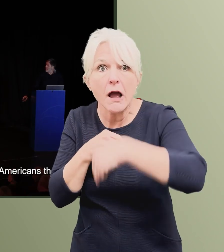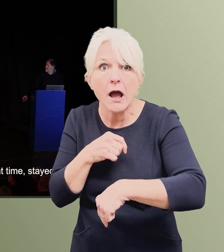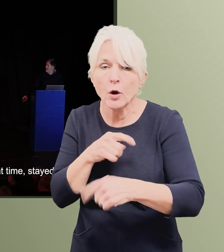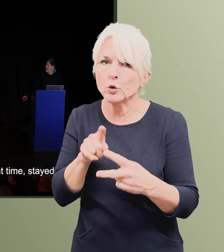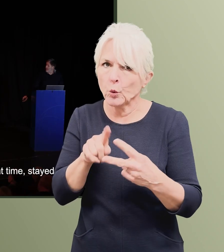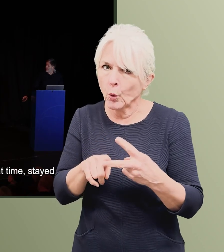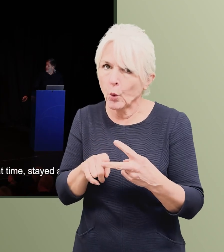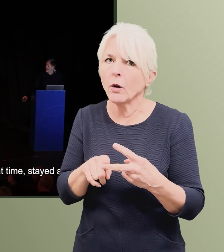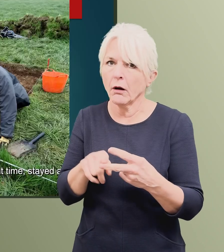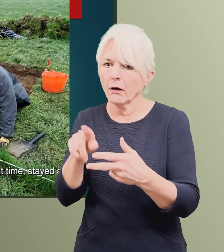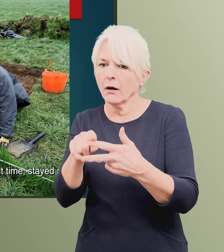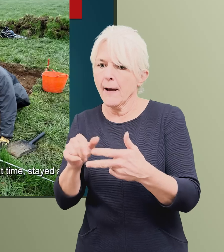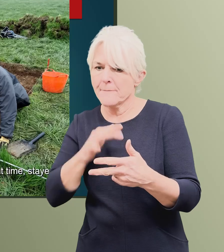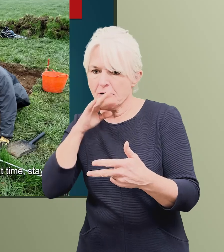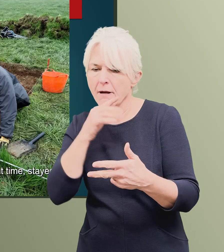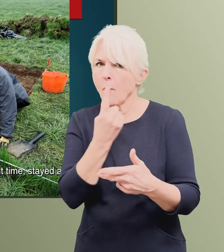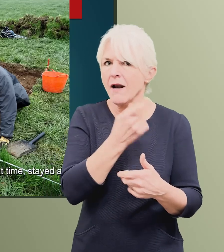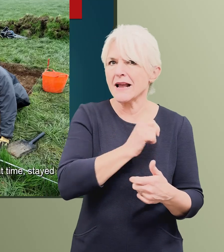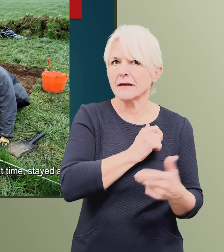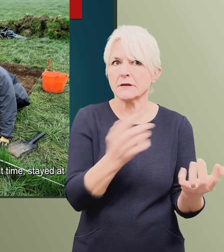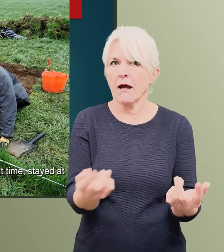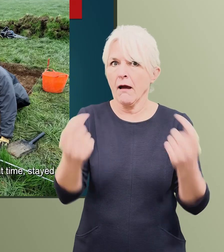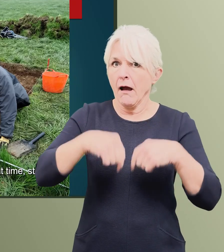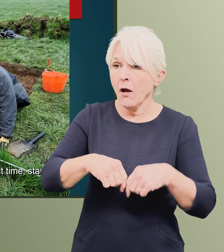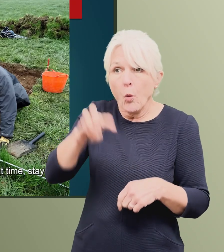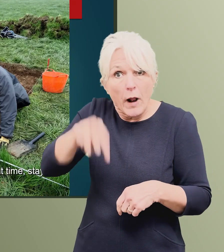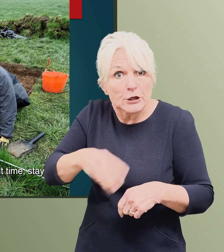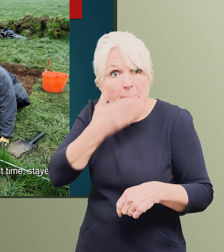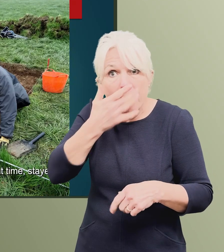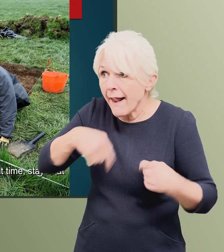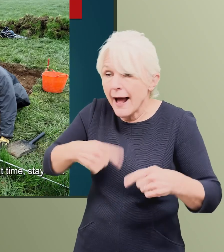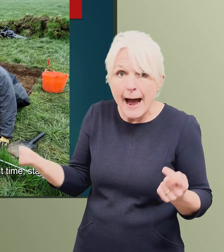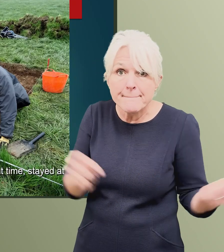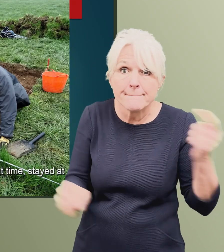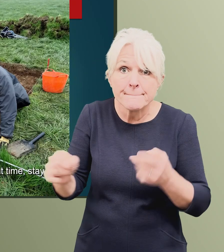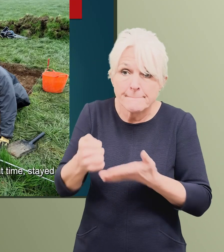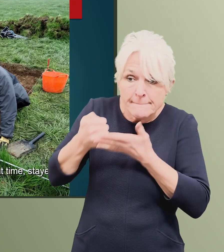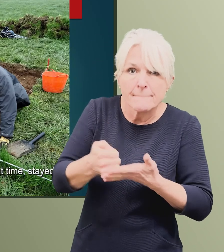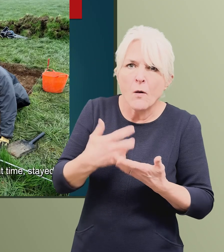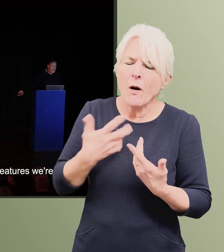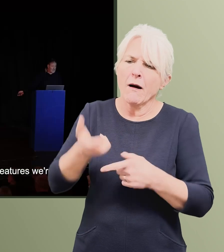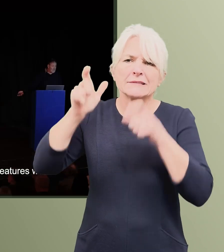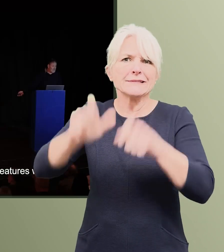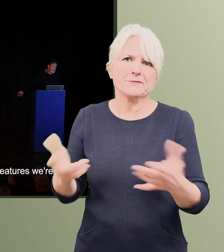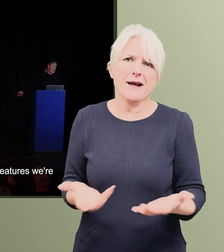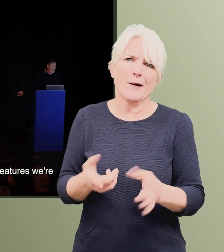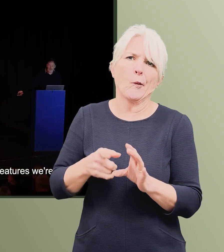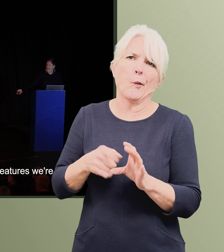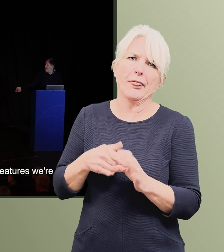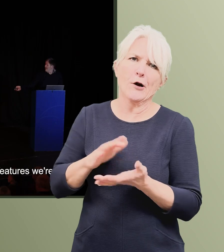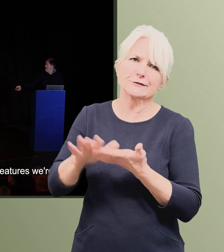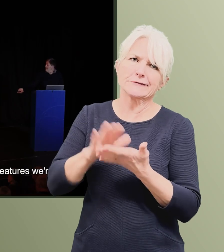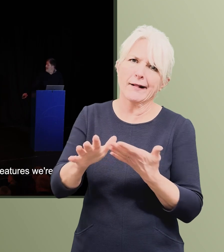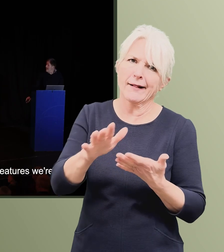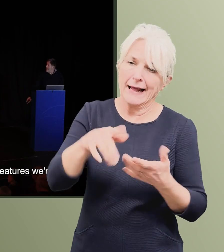some Welsh people came along for the fun of it. We had a great time. Stayed at the local youth hostel in Newport. Recommend